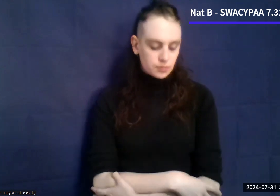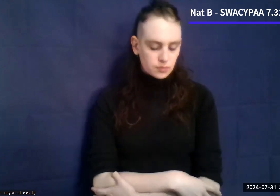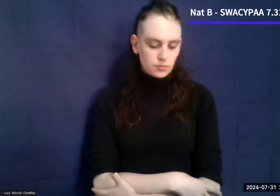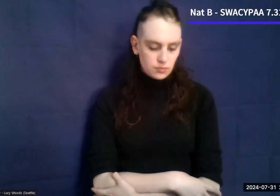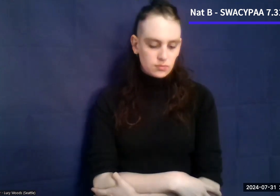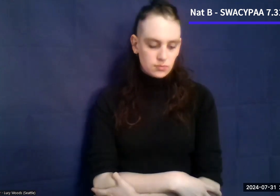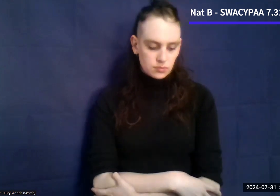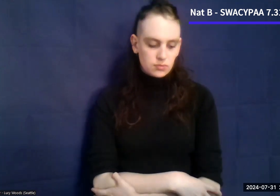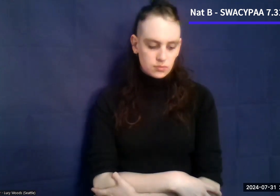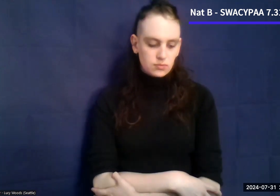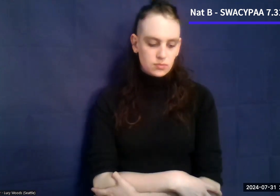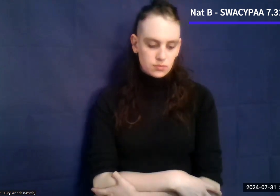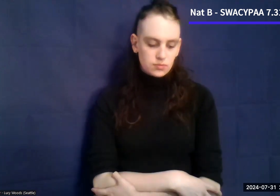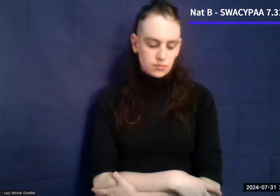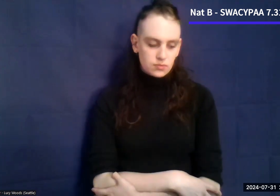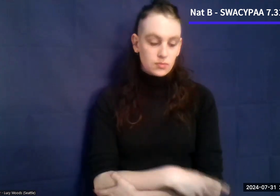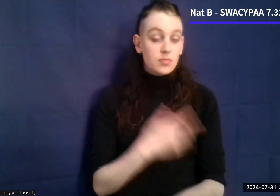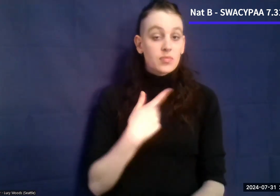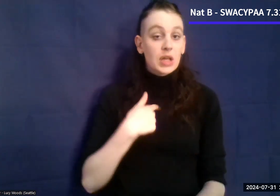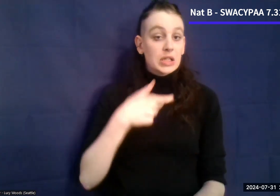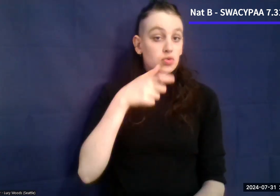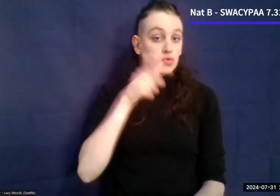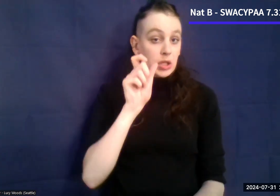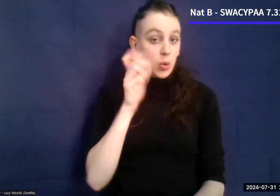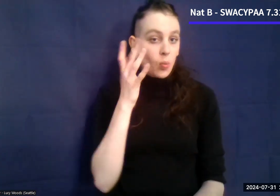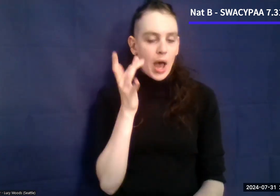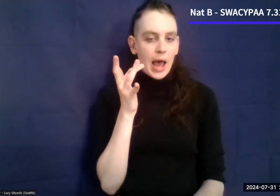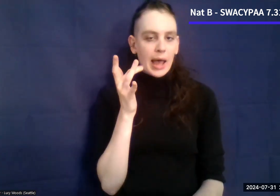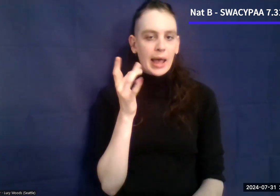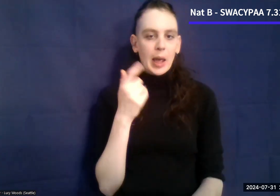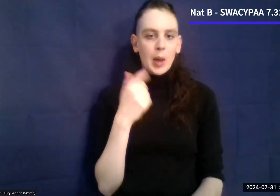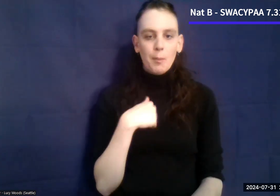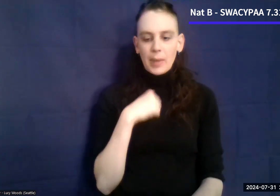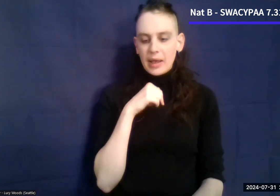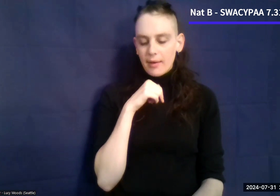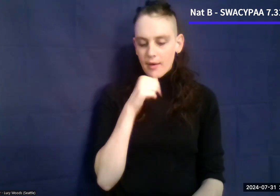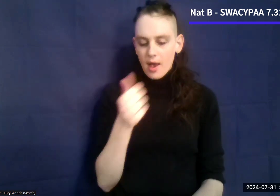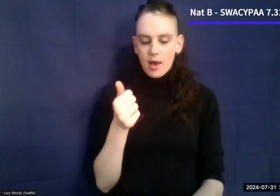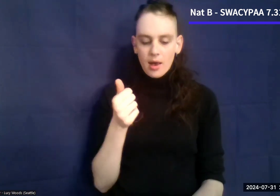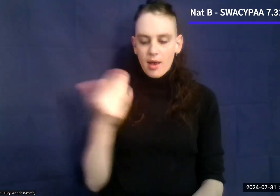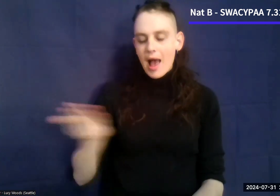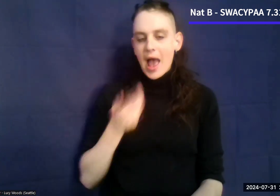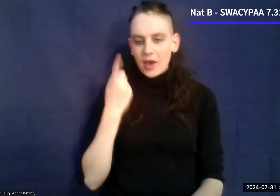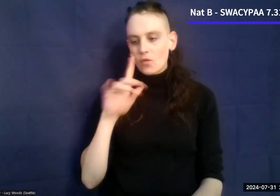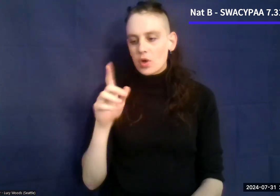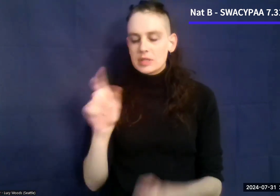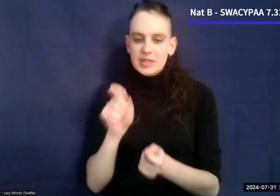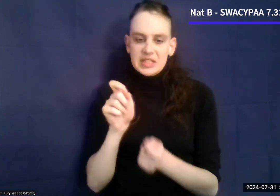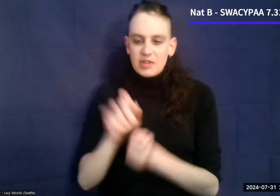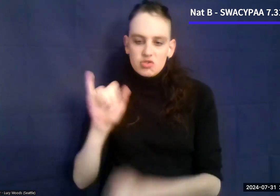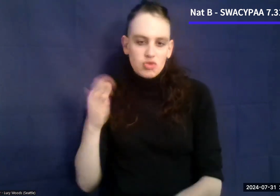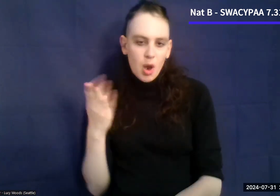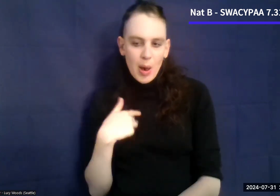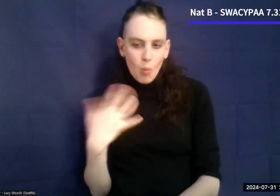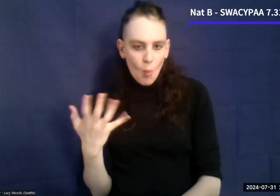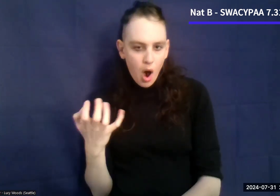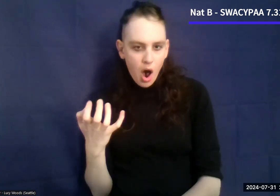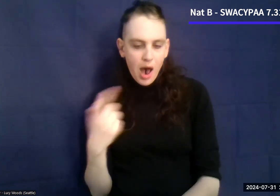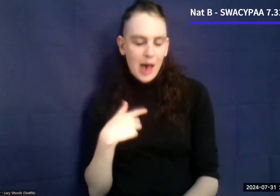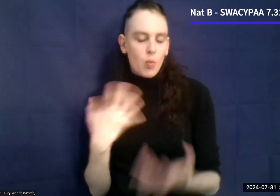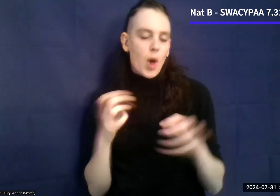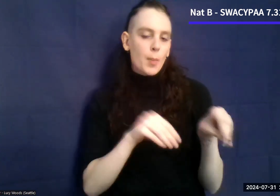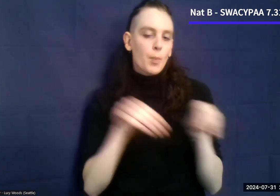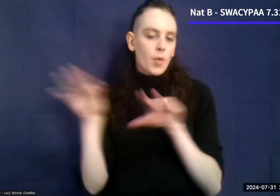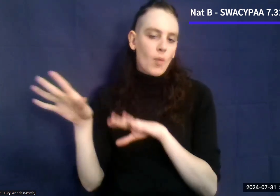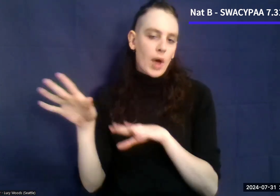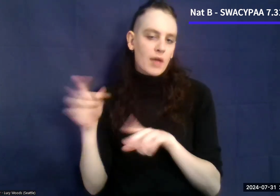I was drinking because I was upset I didn't get a job because I wanted to move away from my family. I didn't get this like job, and I